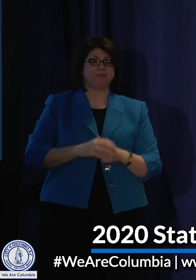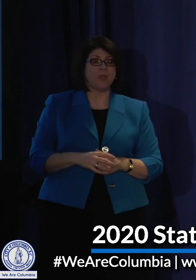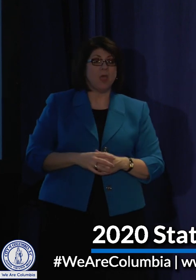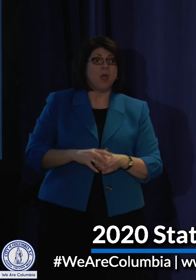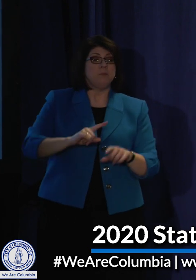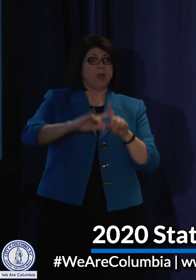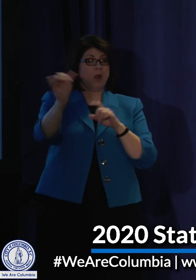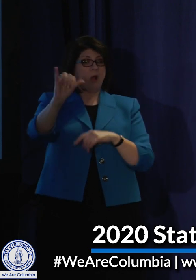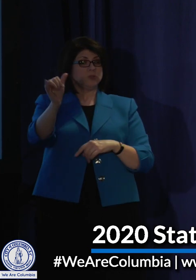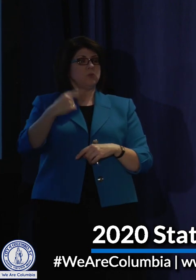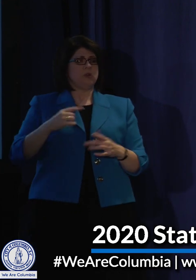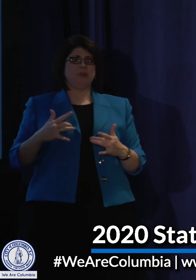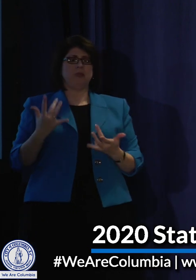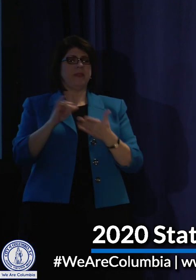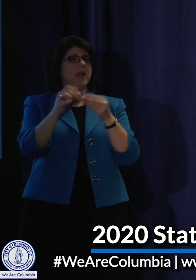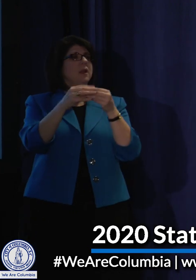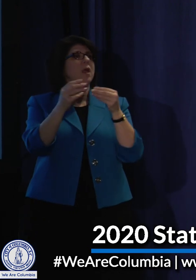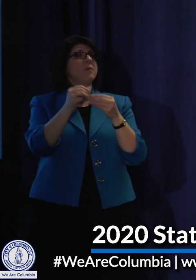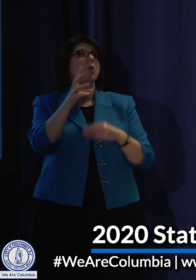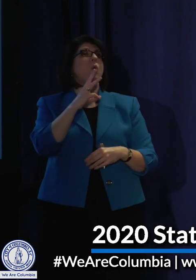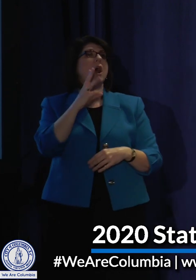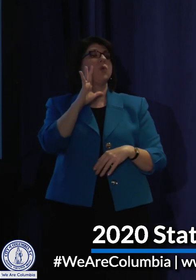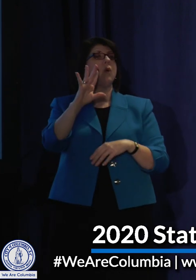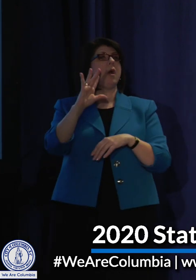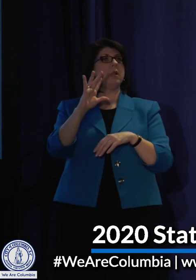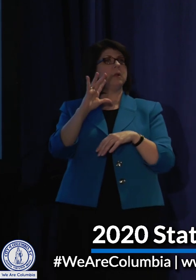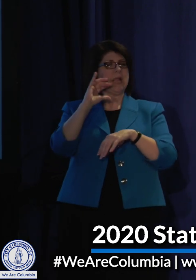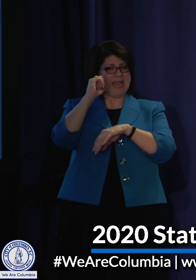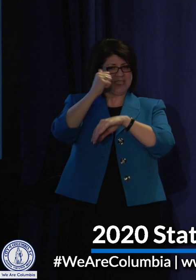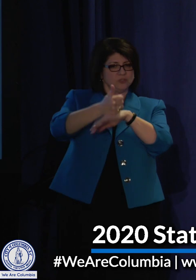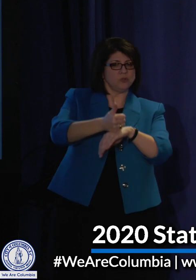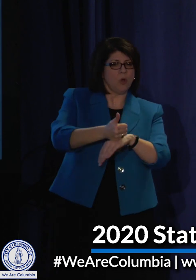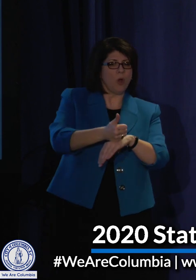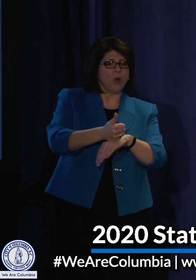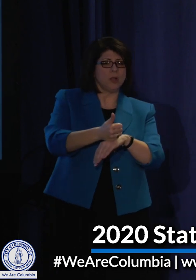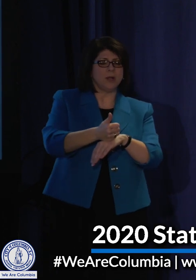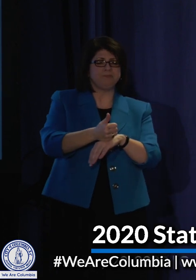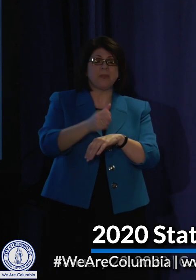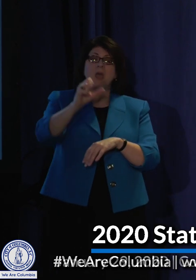also thrilled that Columbia Water is going to install